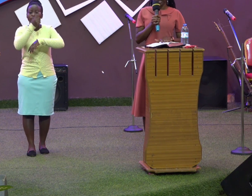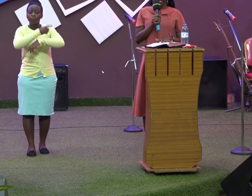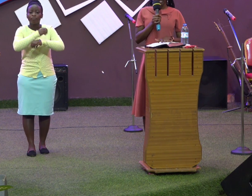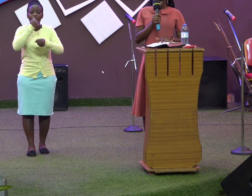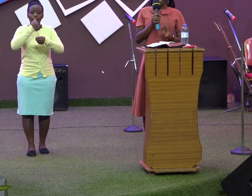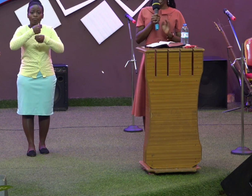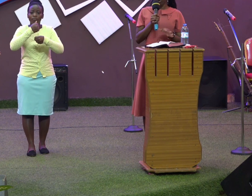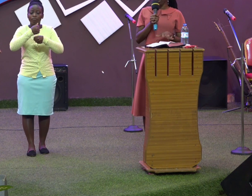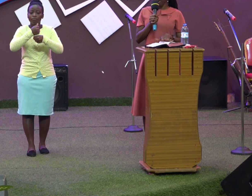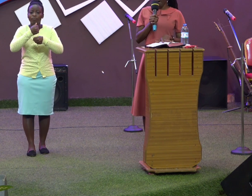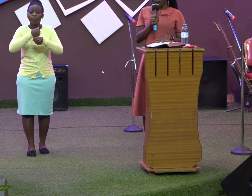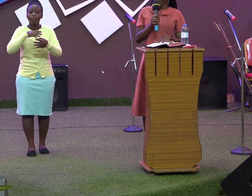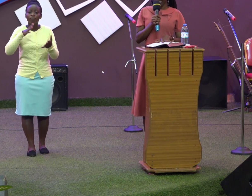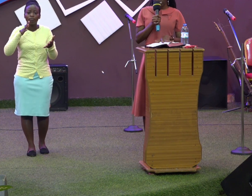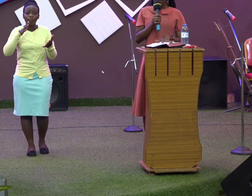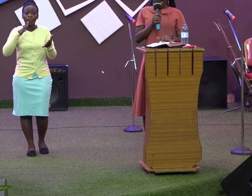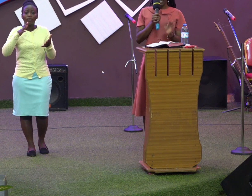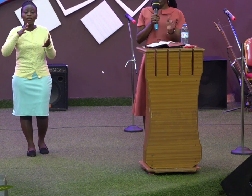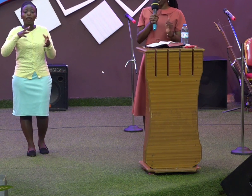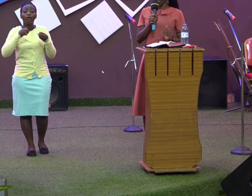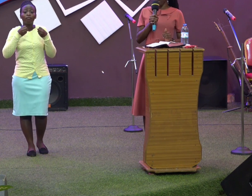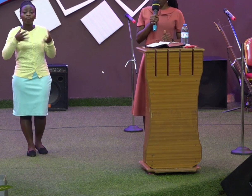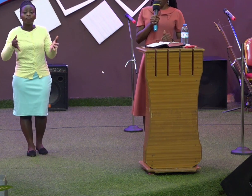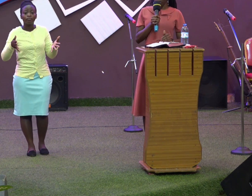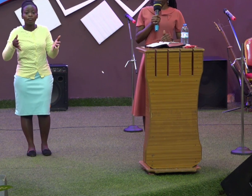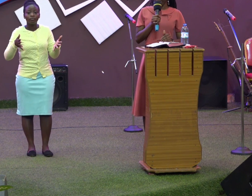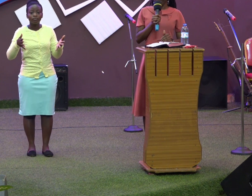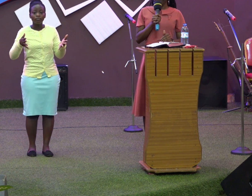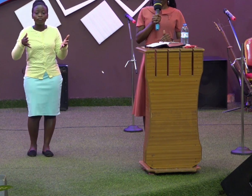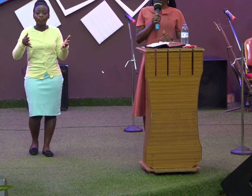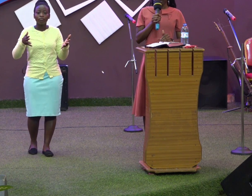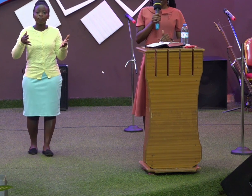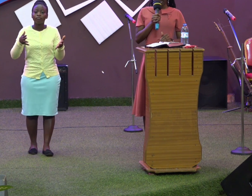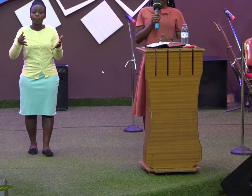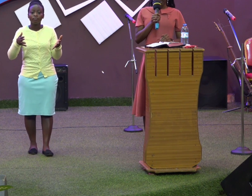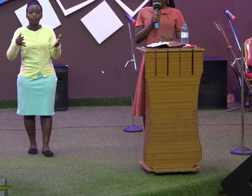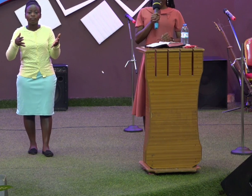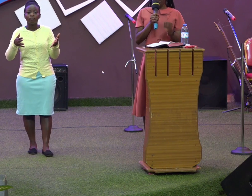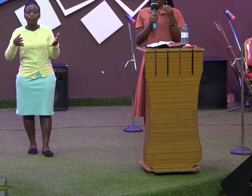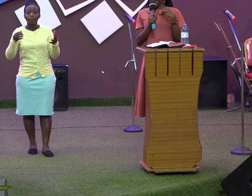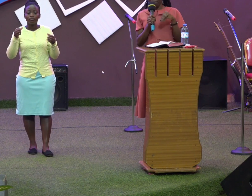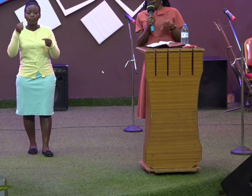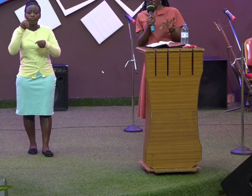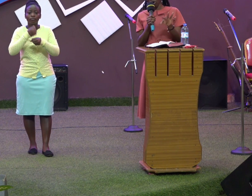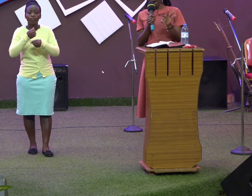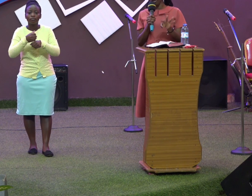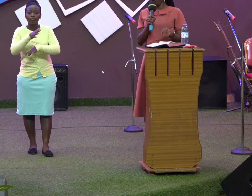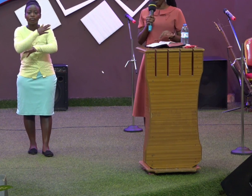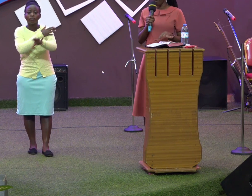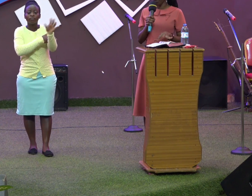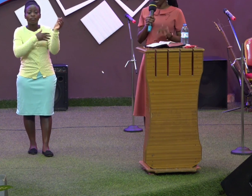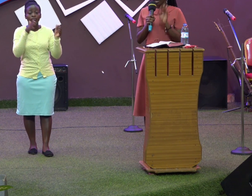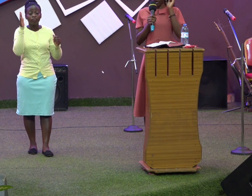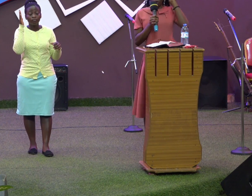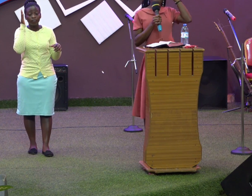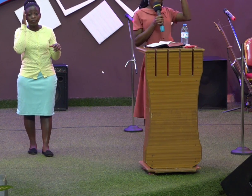disciples. And he does great miracles. And after doing the miracles, he would know some power has gone out of him.